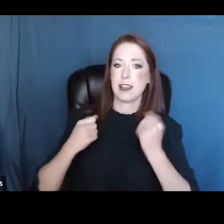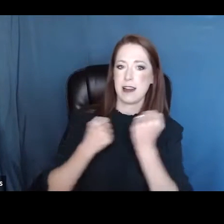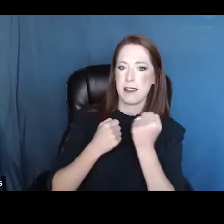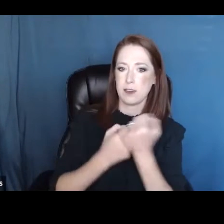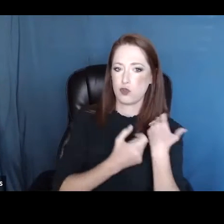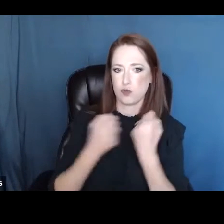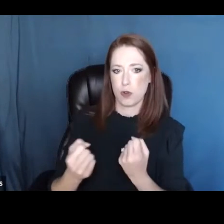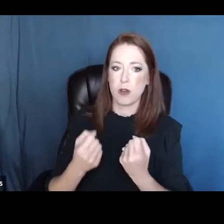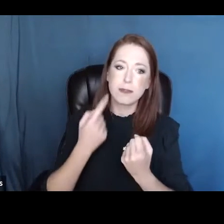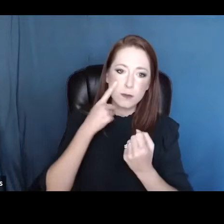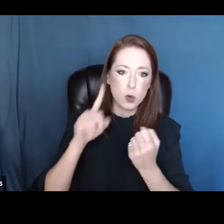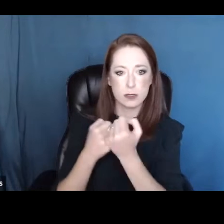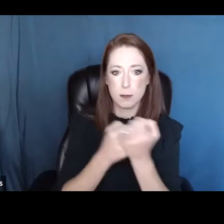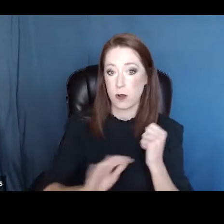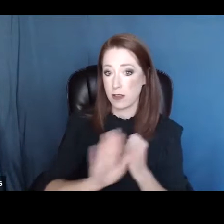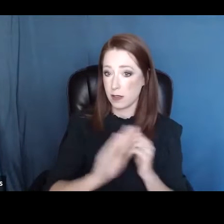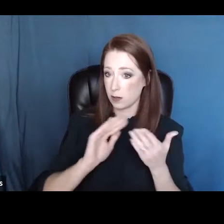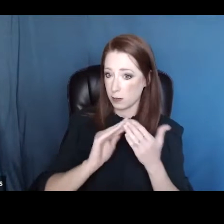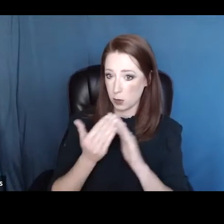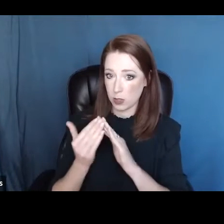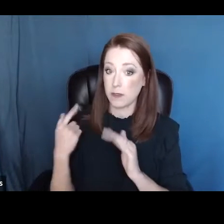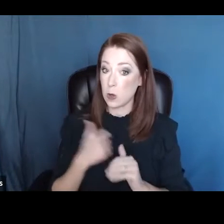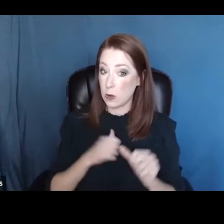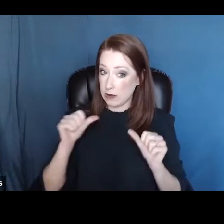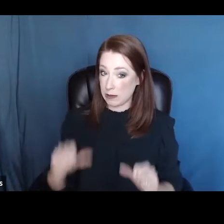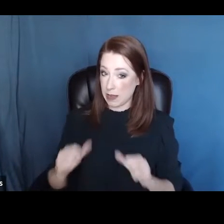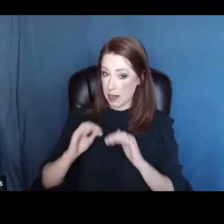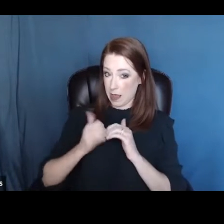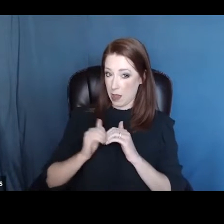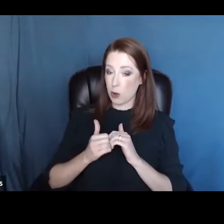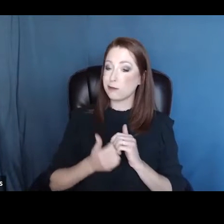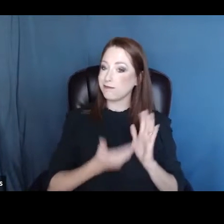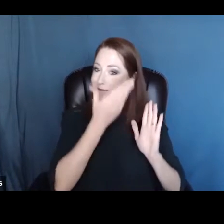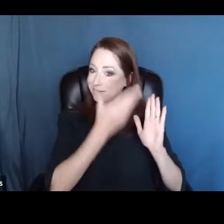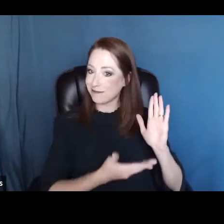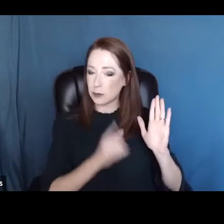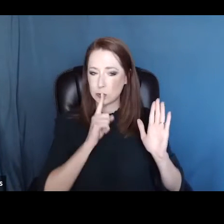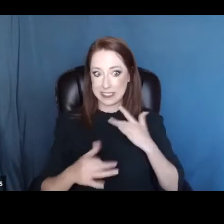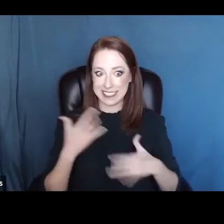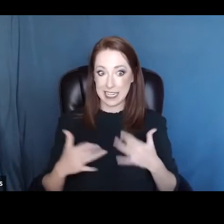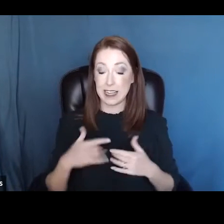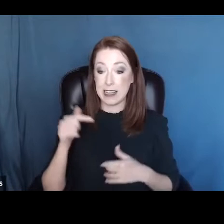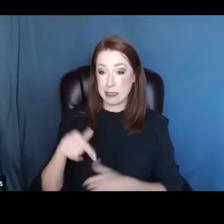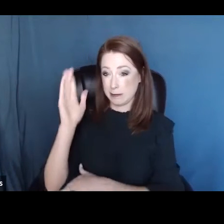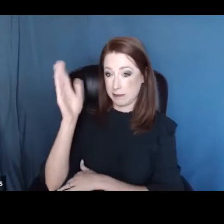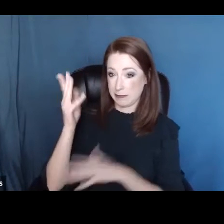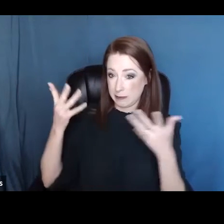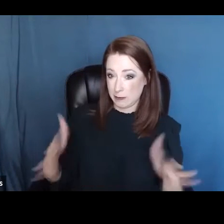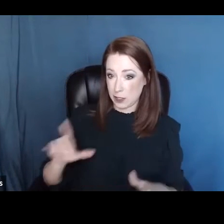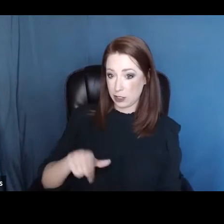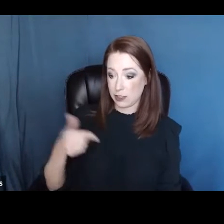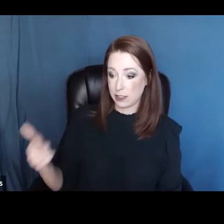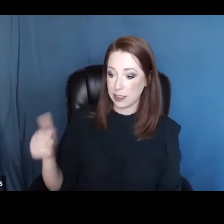community. And this is one way that we've been able to do this, which is super exciting. So after this, I'm going to turn it over to Erin to walk you through all